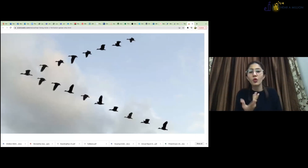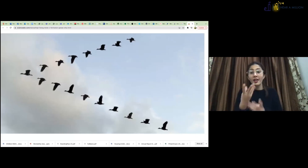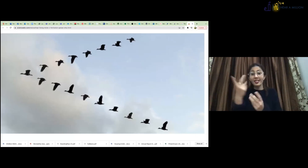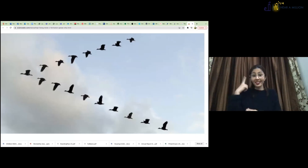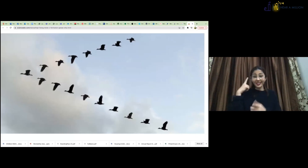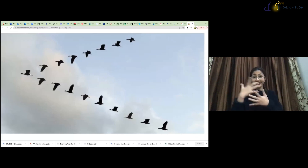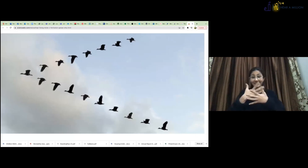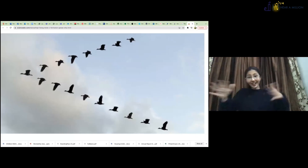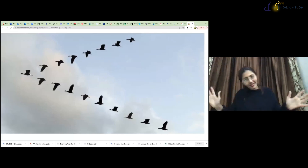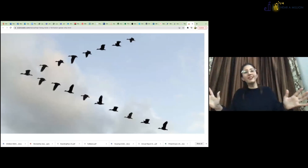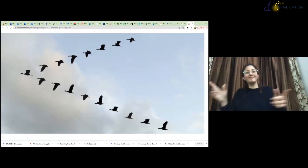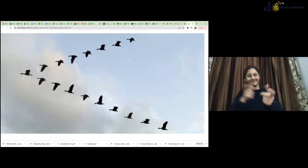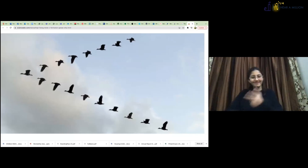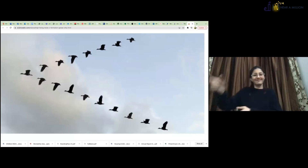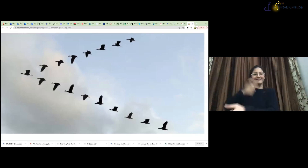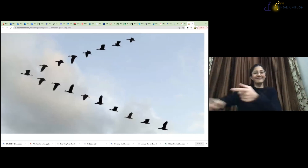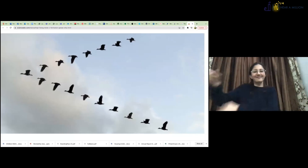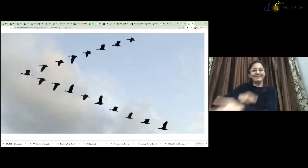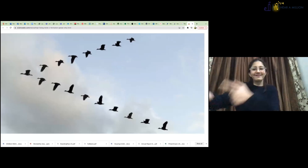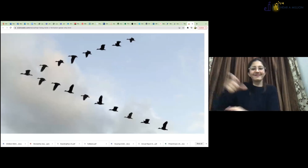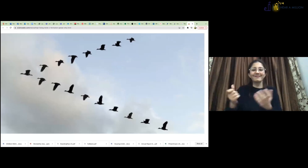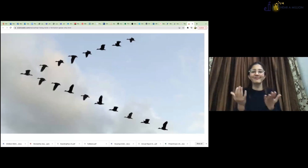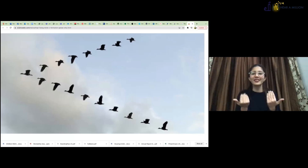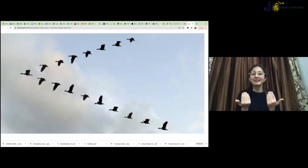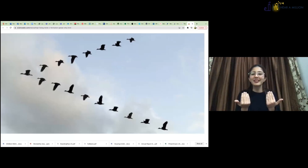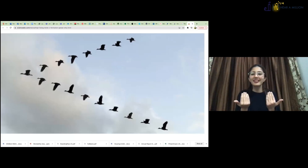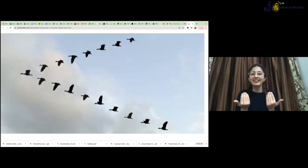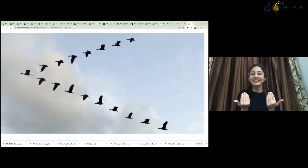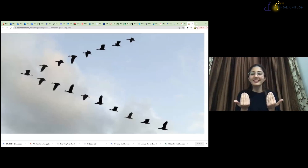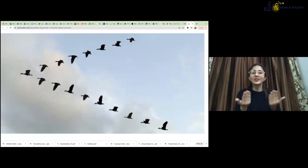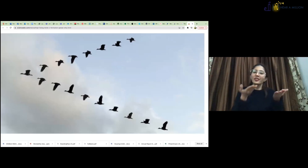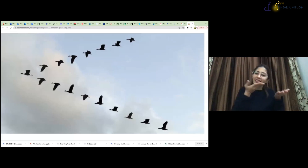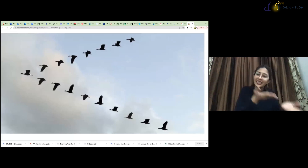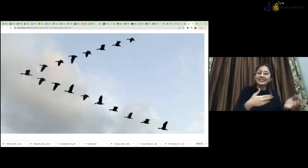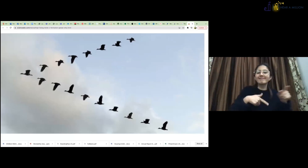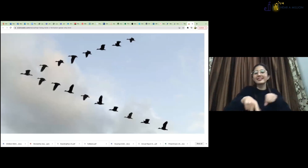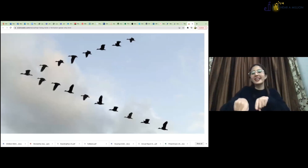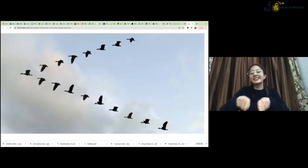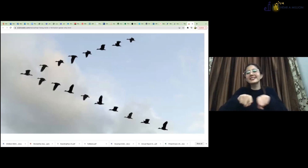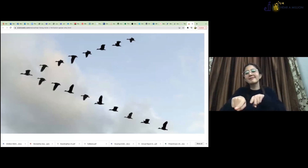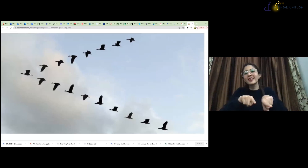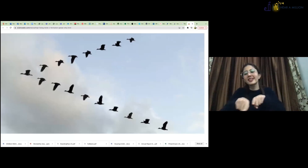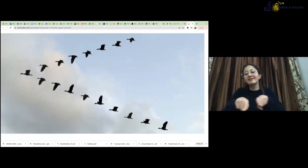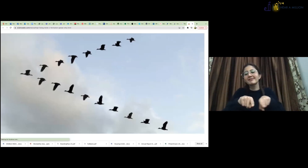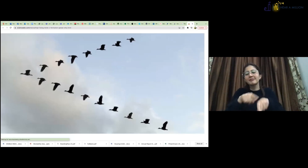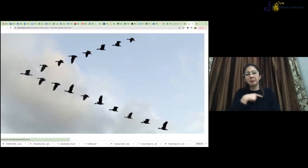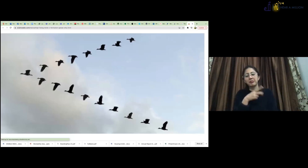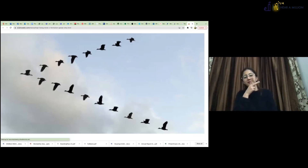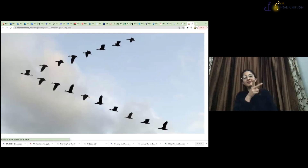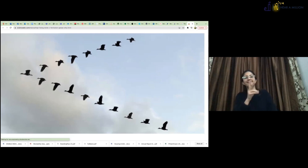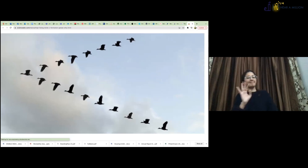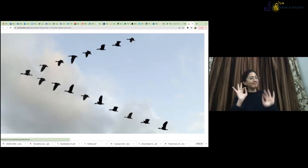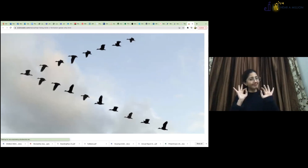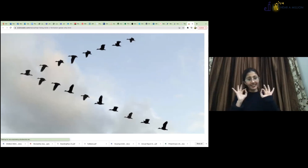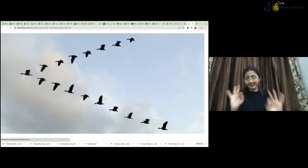wanted to share with you about leadership. And this is why I think it's so nice to see that so